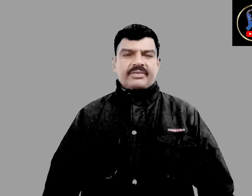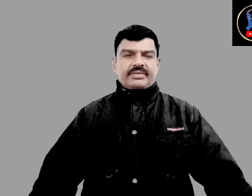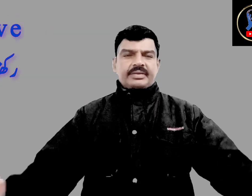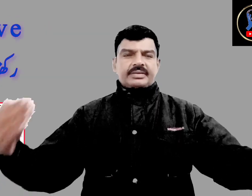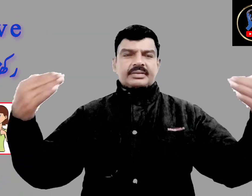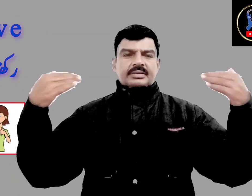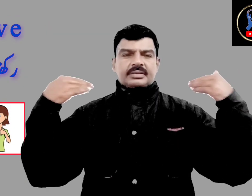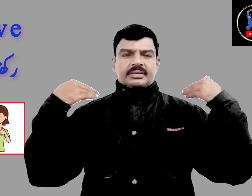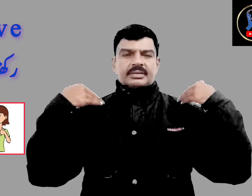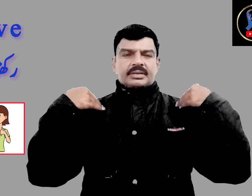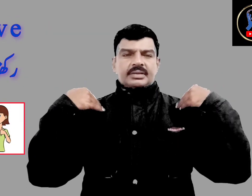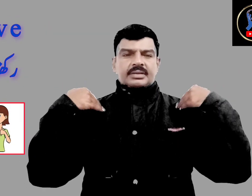have,